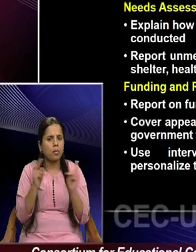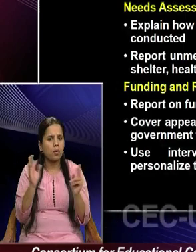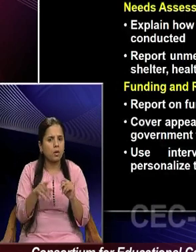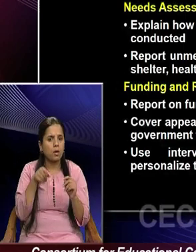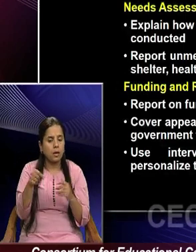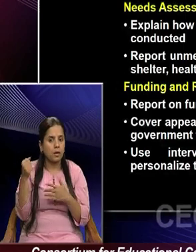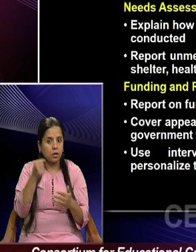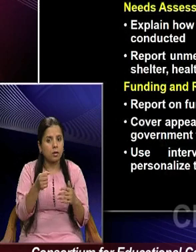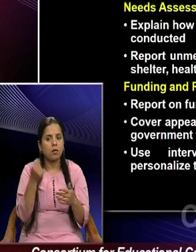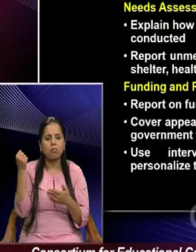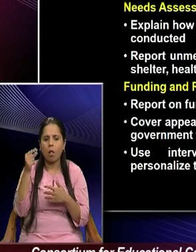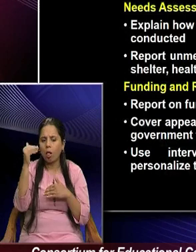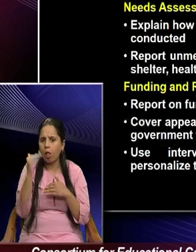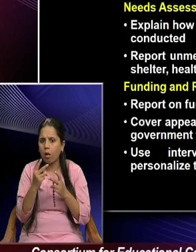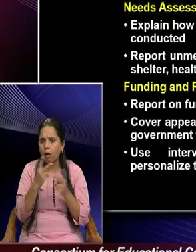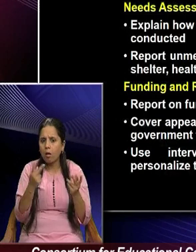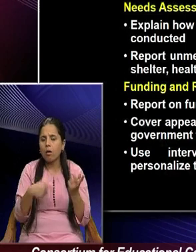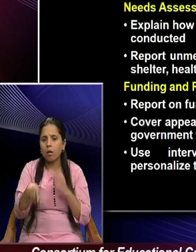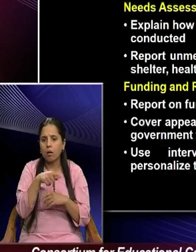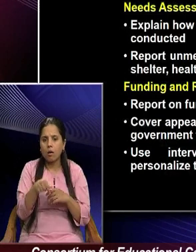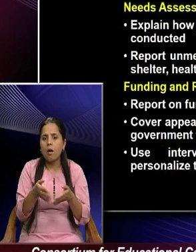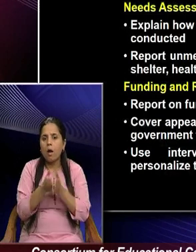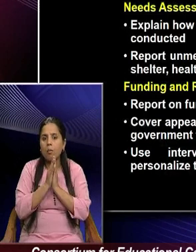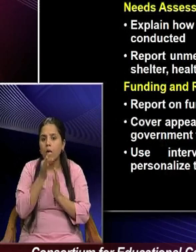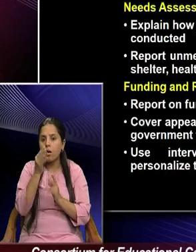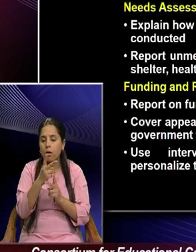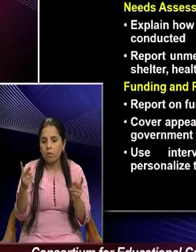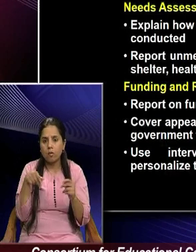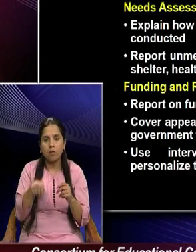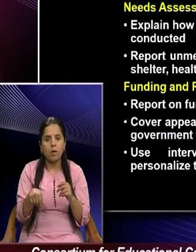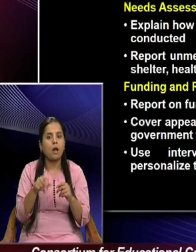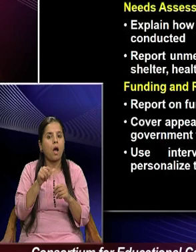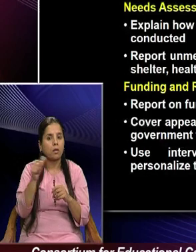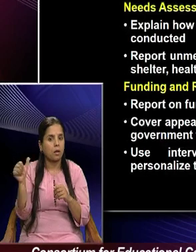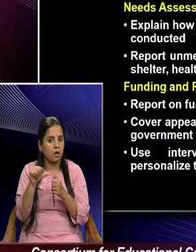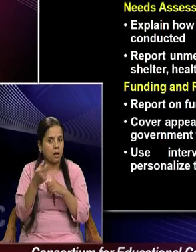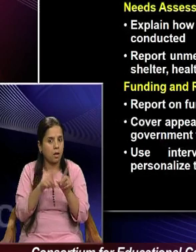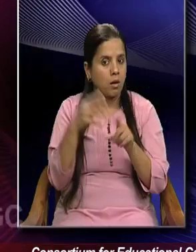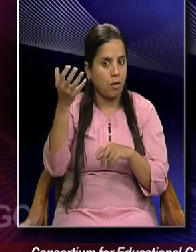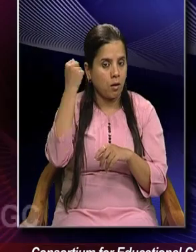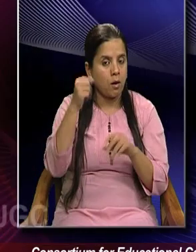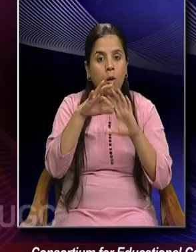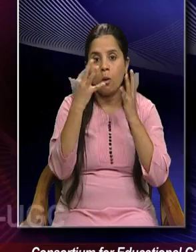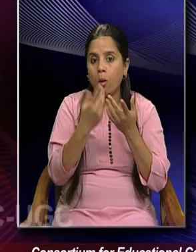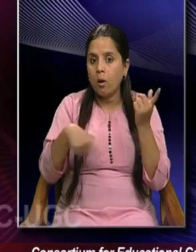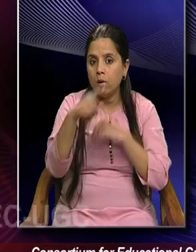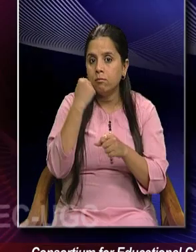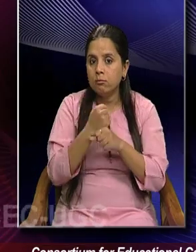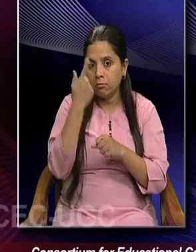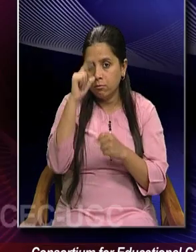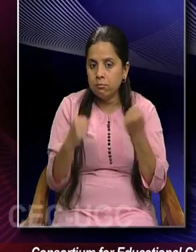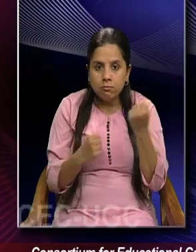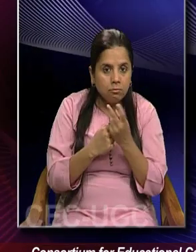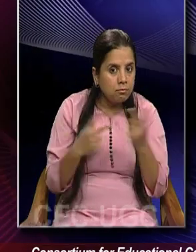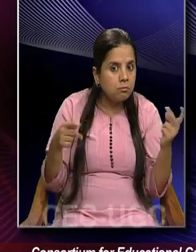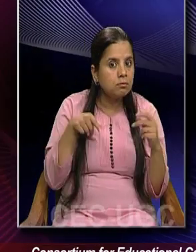on funding shortfalls. Cover appeals made by aid agencies and government for global assistance. Use interviews